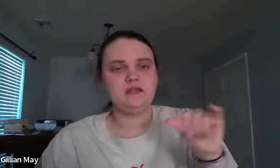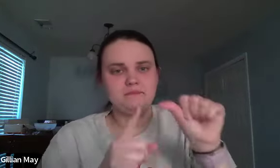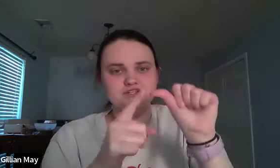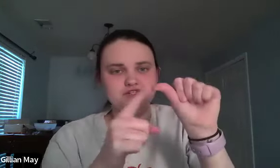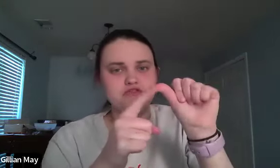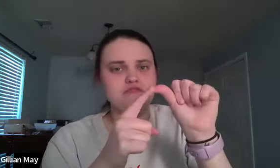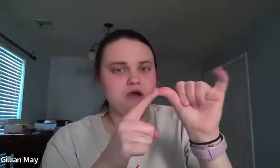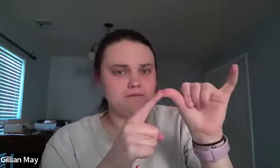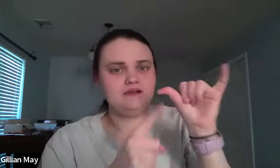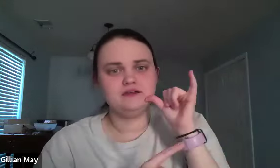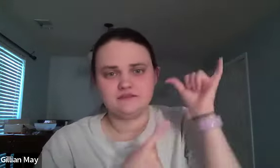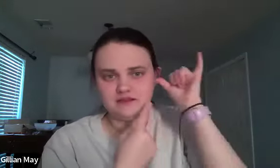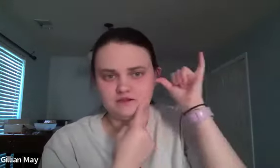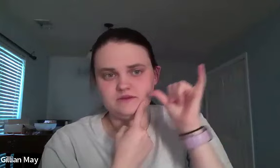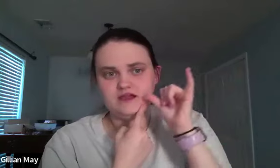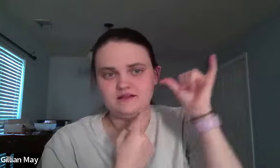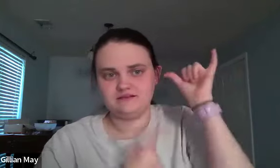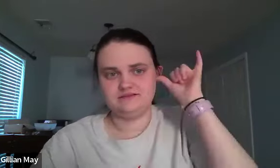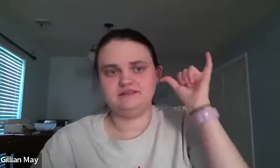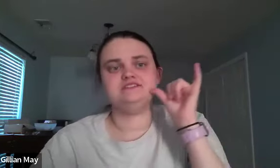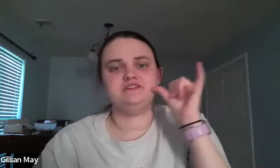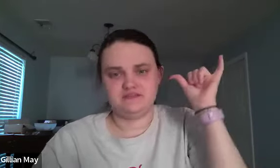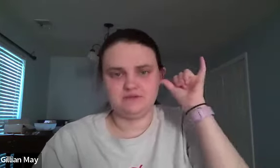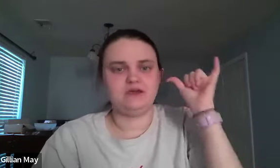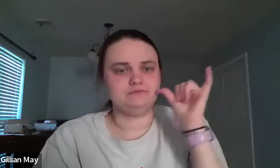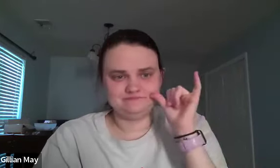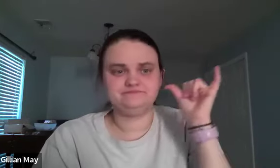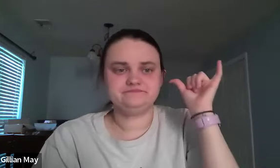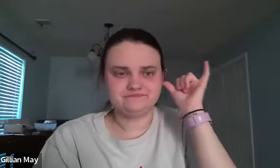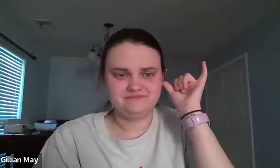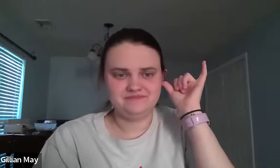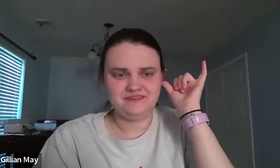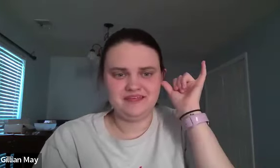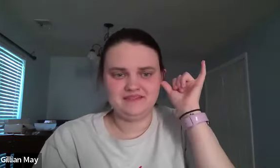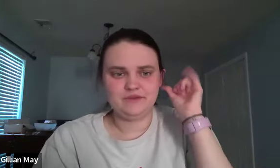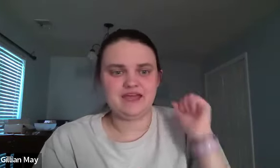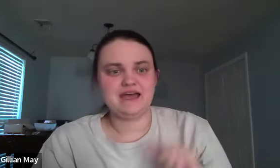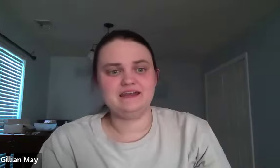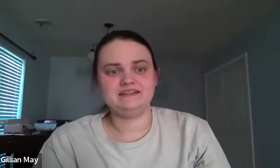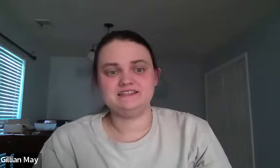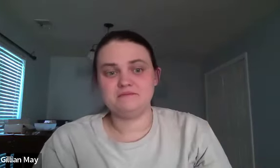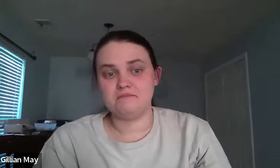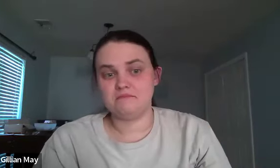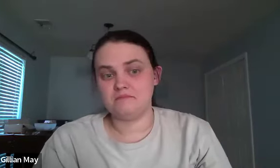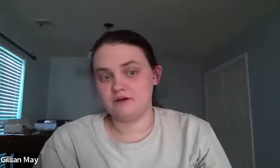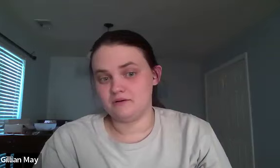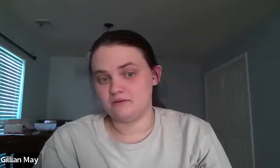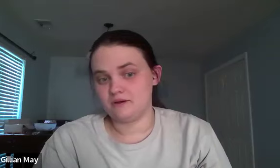Make sure it's your thumb that goes back. Yesterday. There we go. Then we had